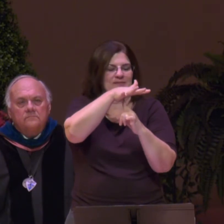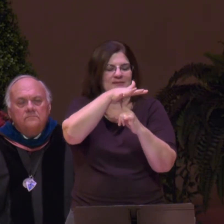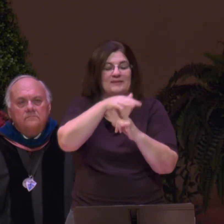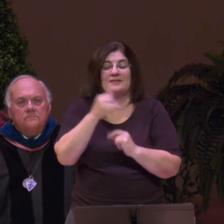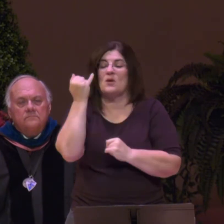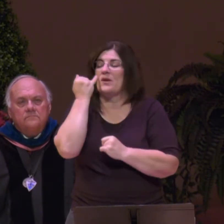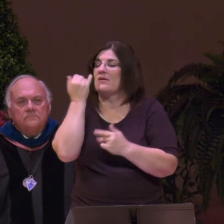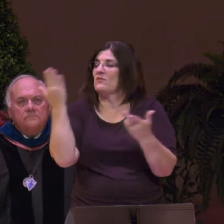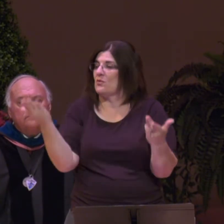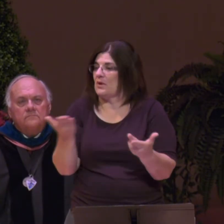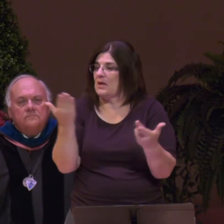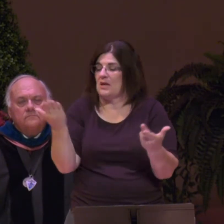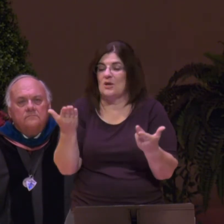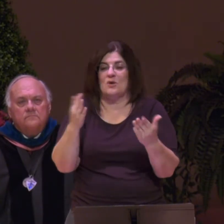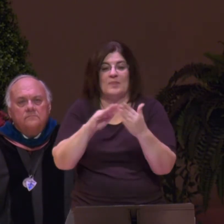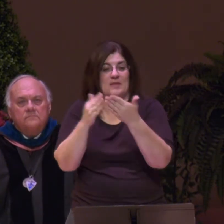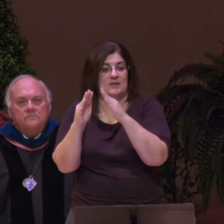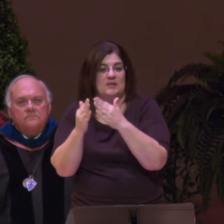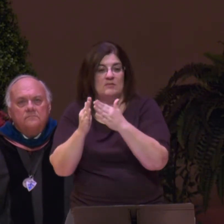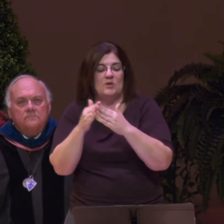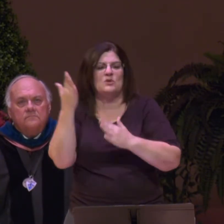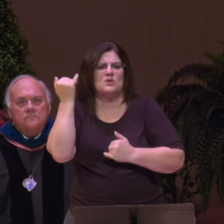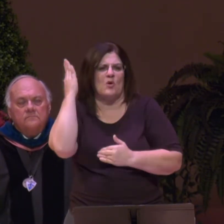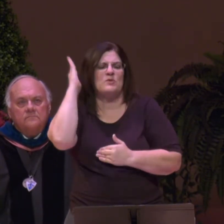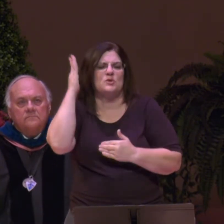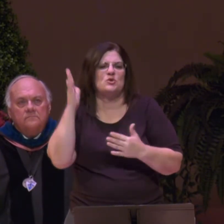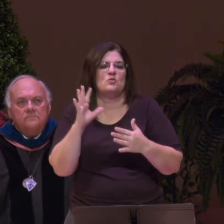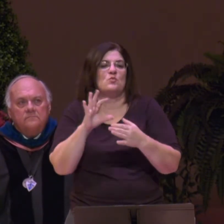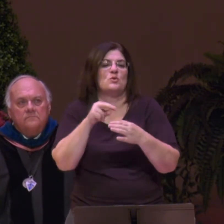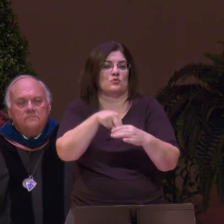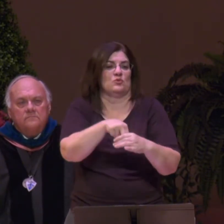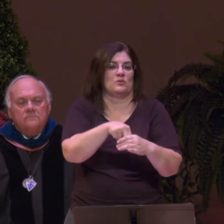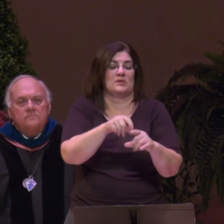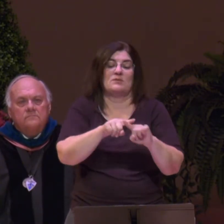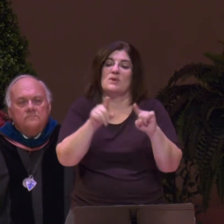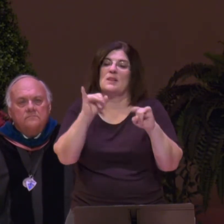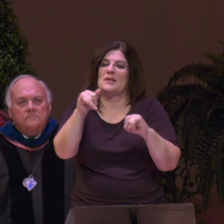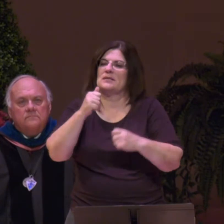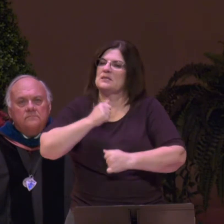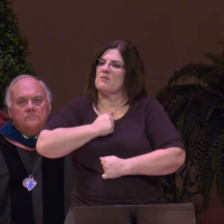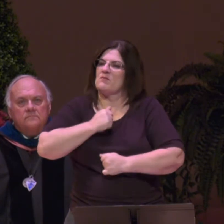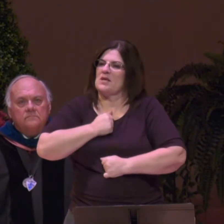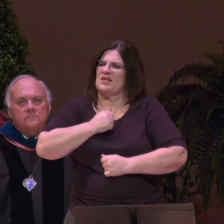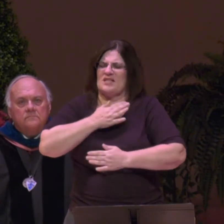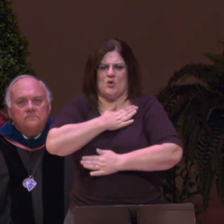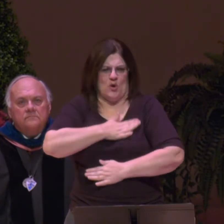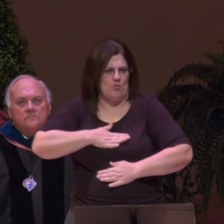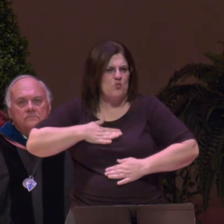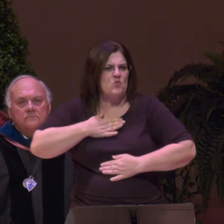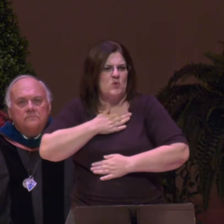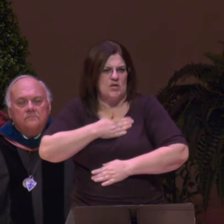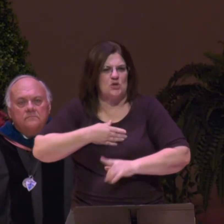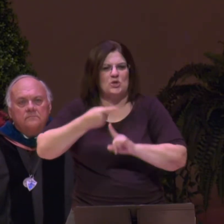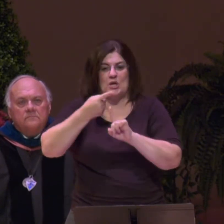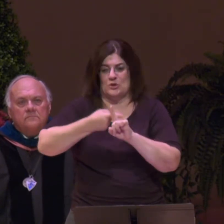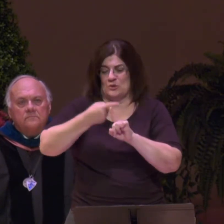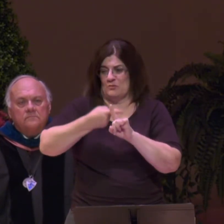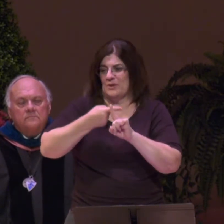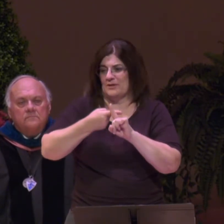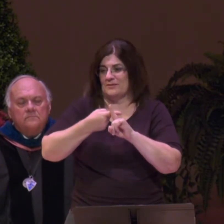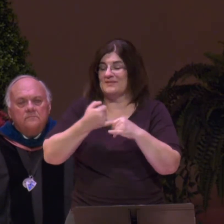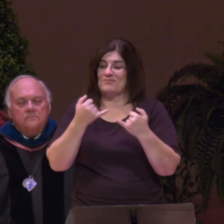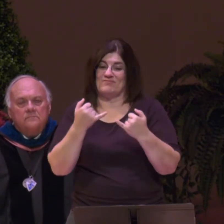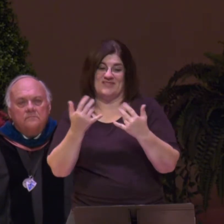join us. But this is Military Appreciation Month. I'd like for those men and women